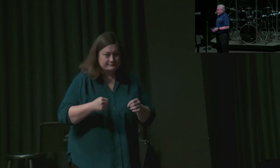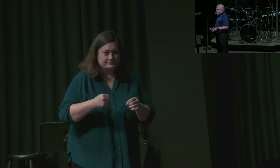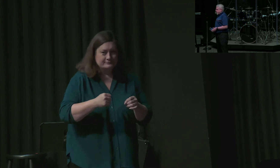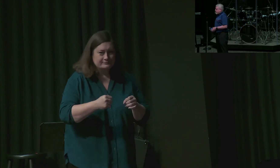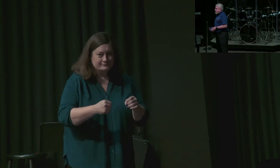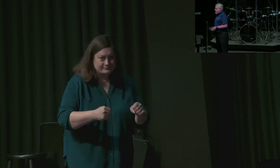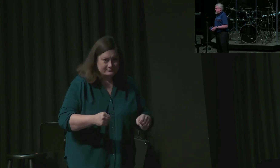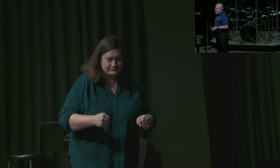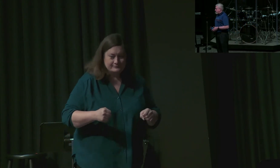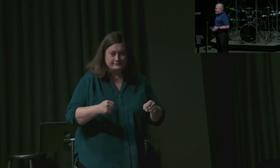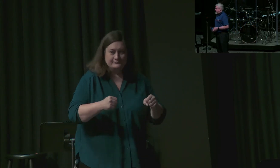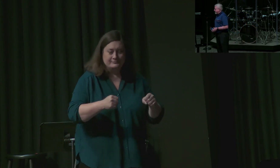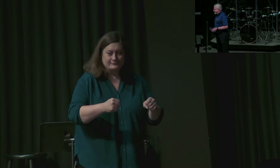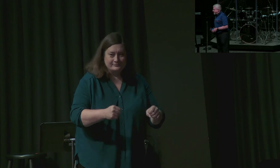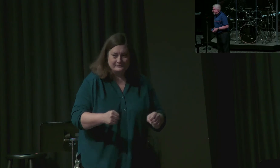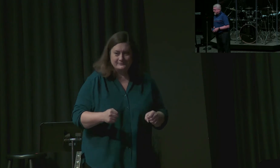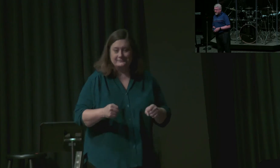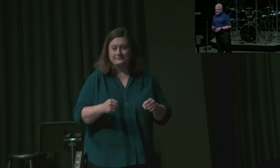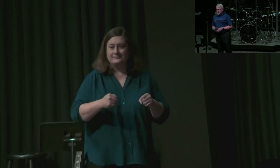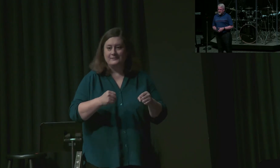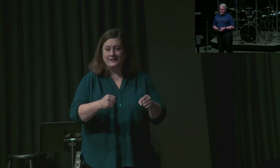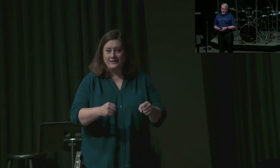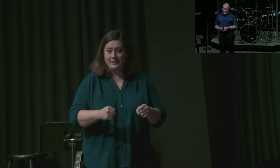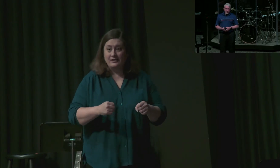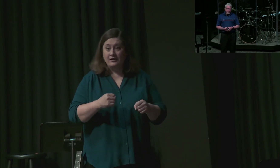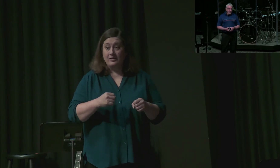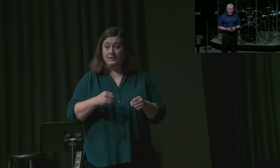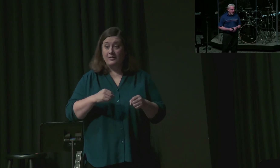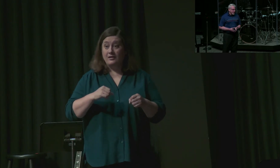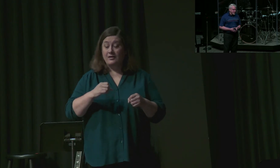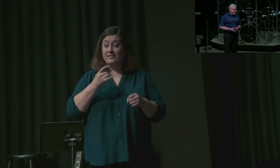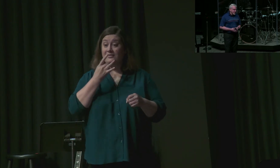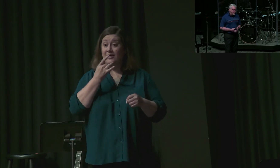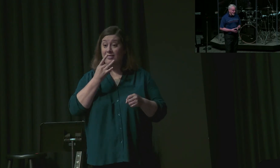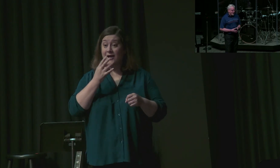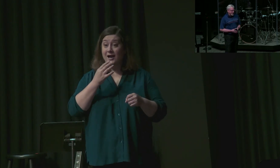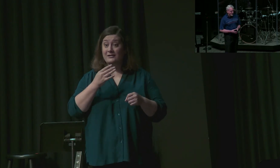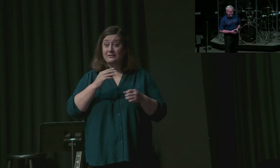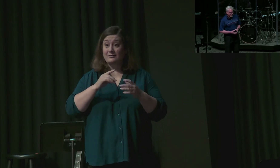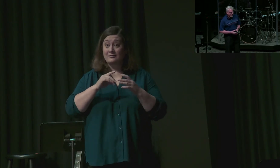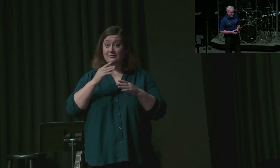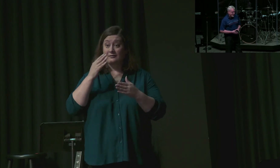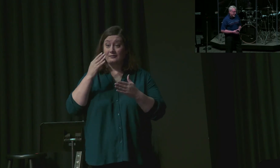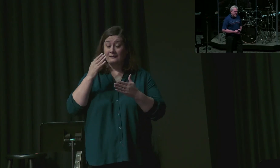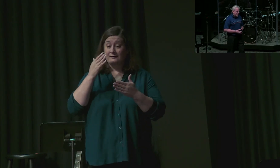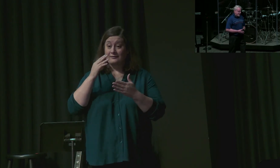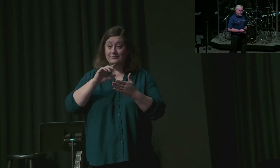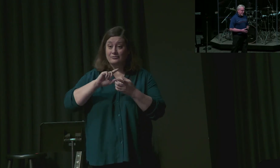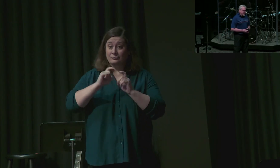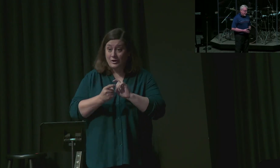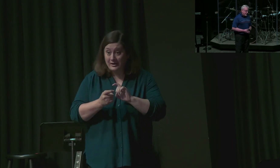Said, well, she was obstructing traffic. She said, he treated me like I was a 6-year-old.